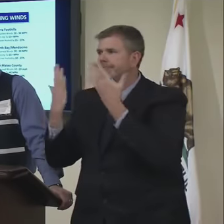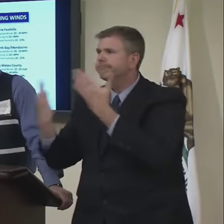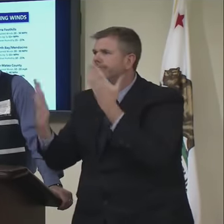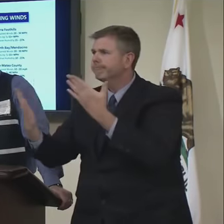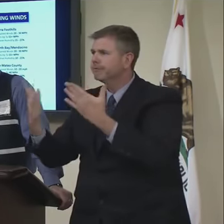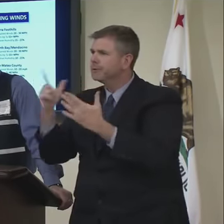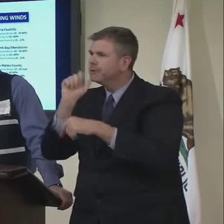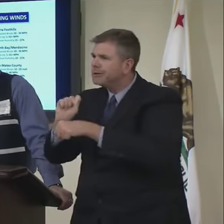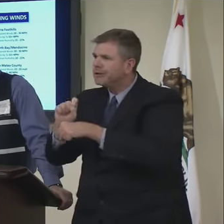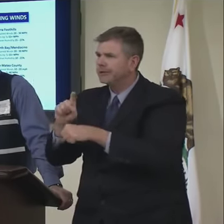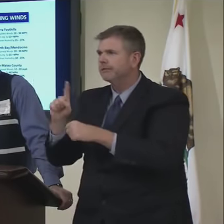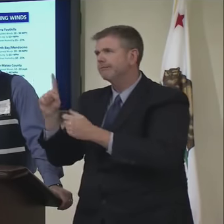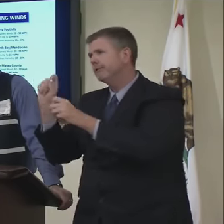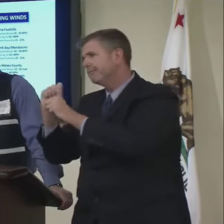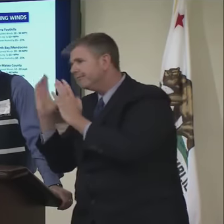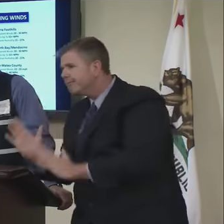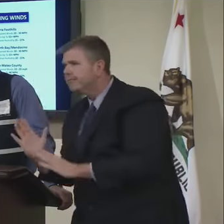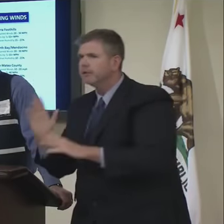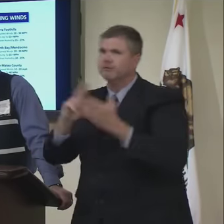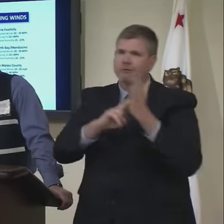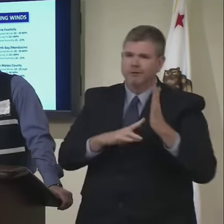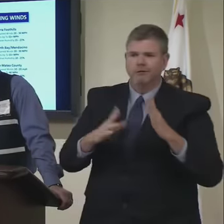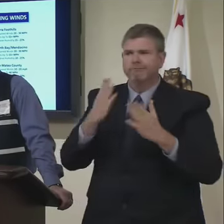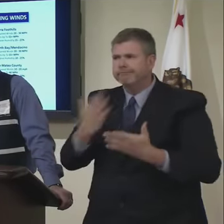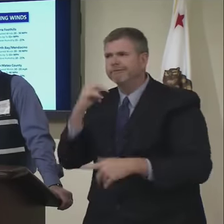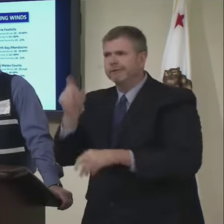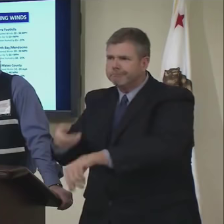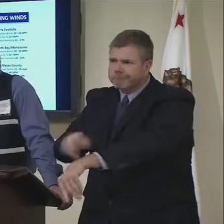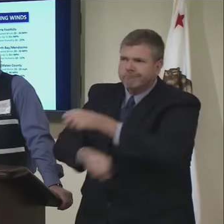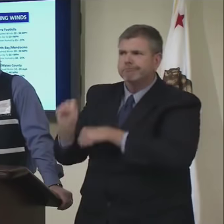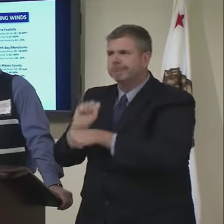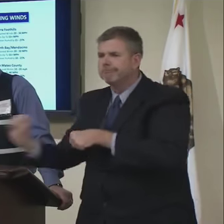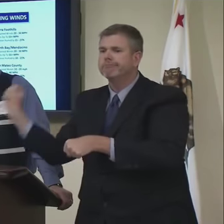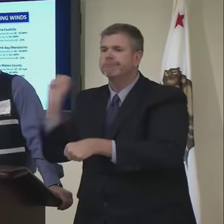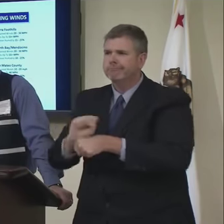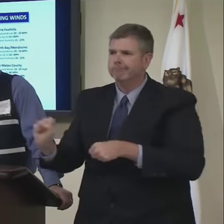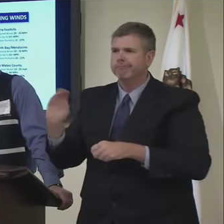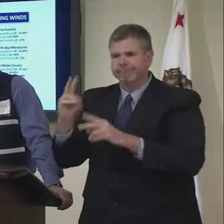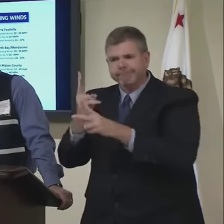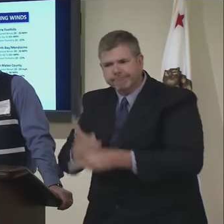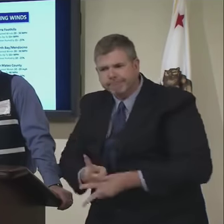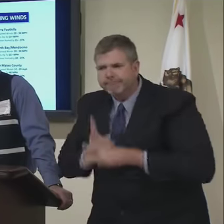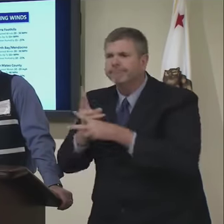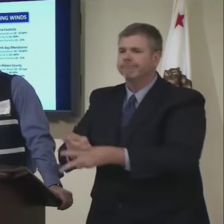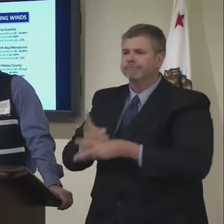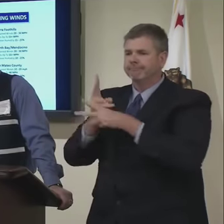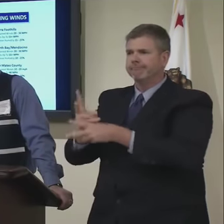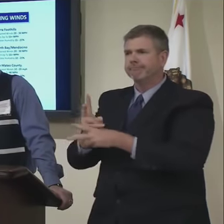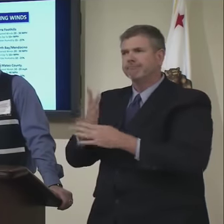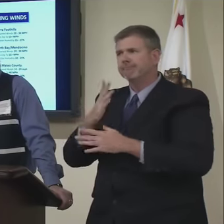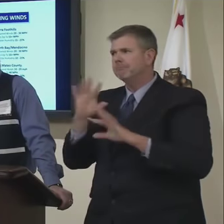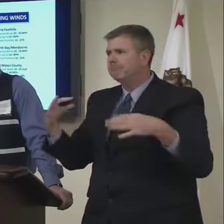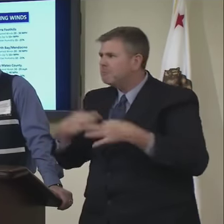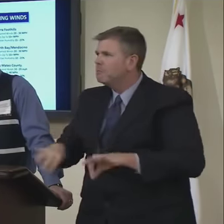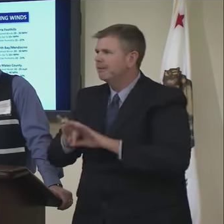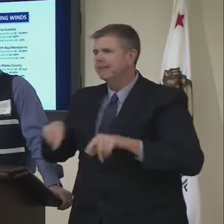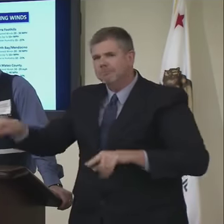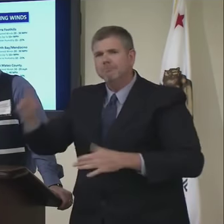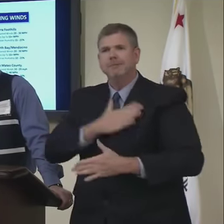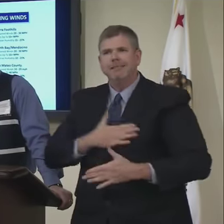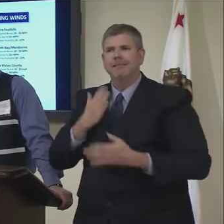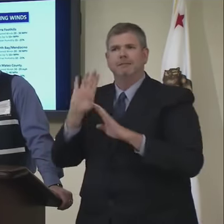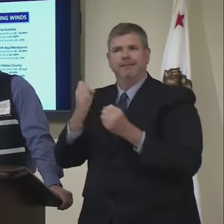other. I say this because earlier today, one of our employees in Glenn County was the target of what appears to be a